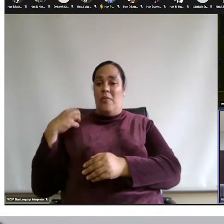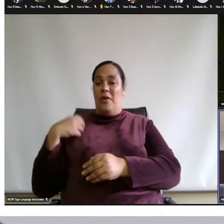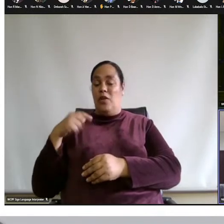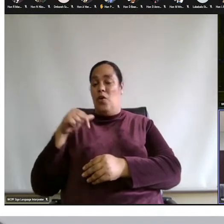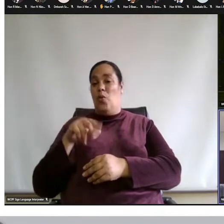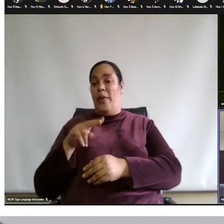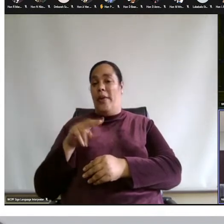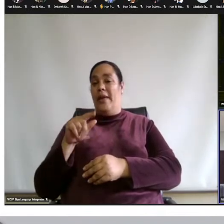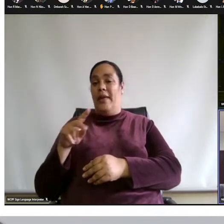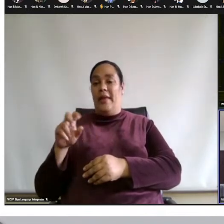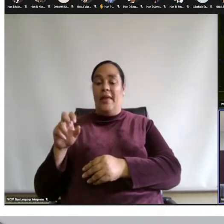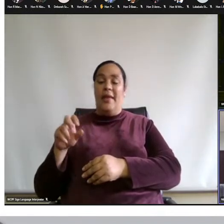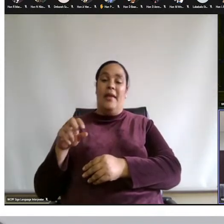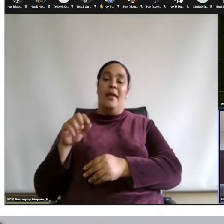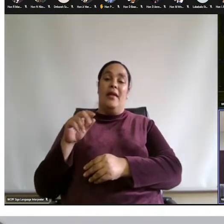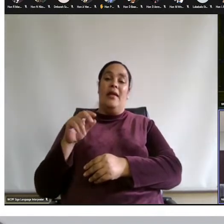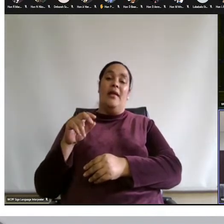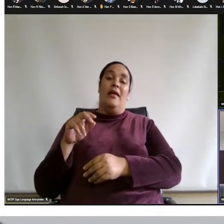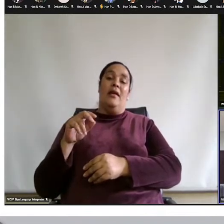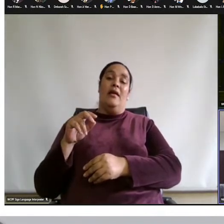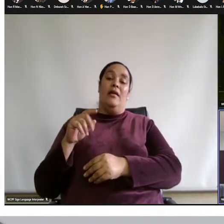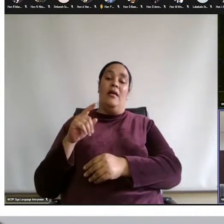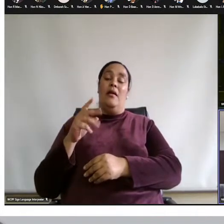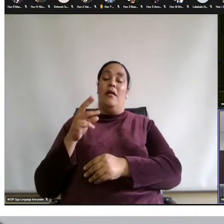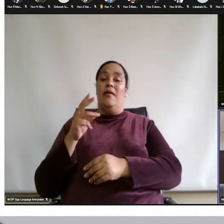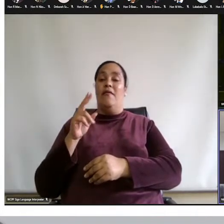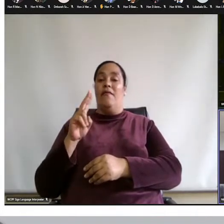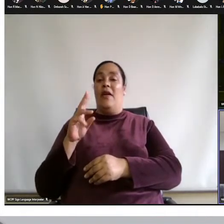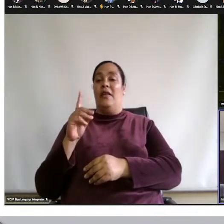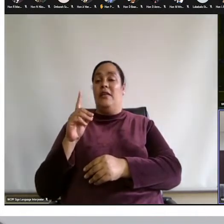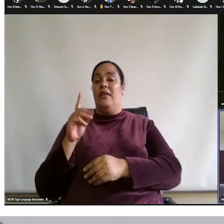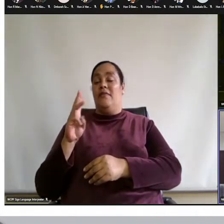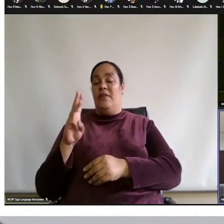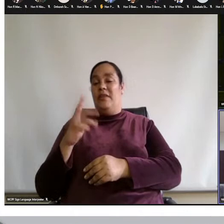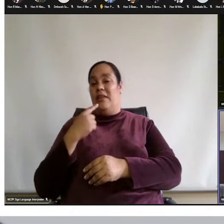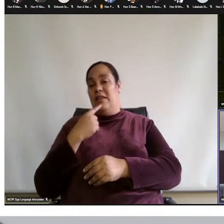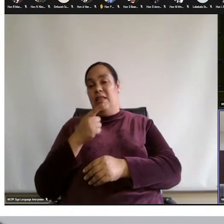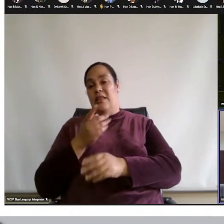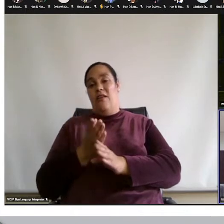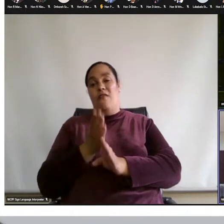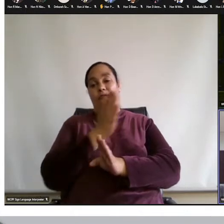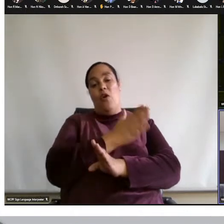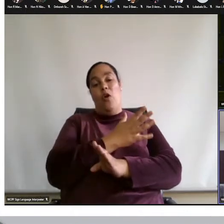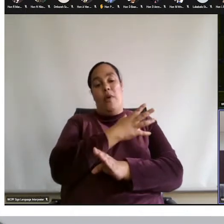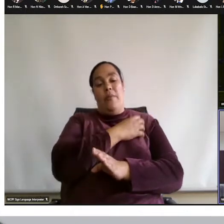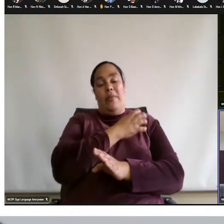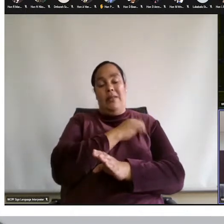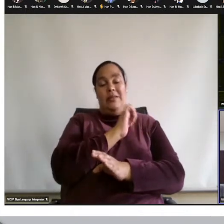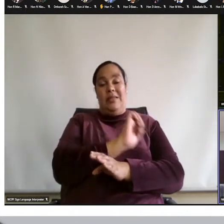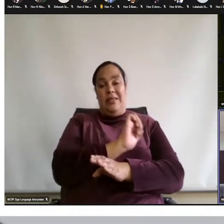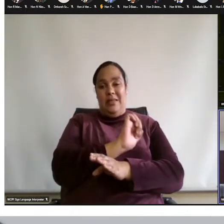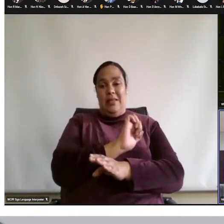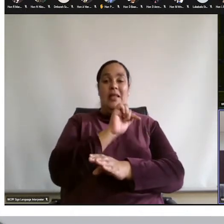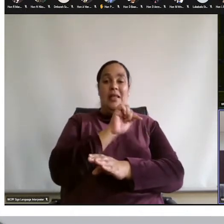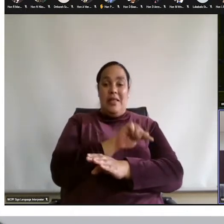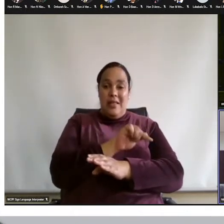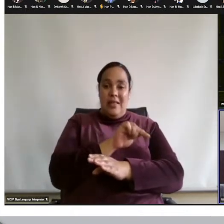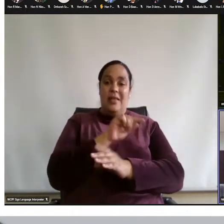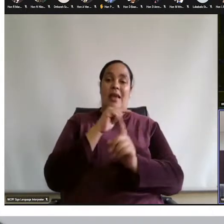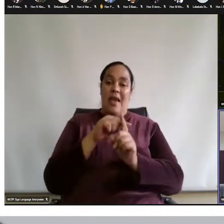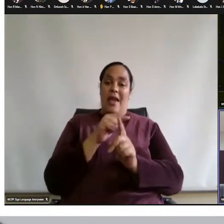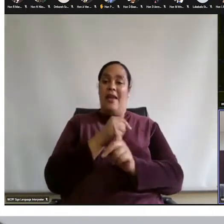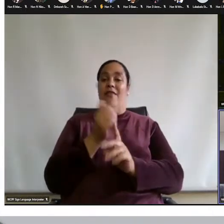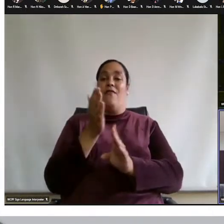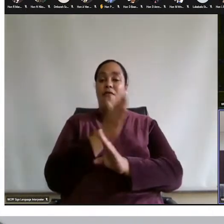since Honourable Member Van der Westhuizen has now referred to former Minister Nkwinti, he and former